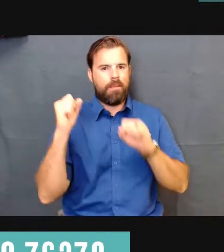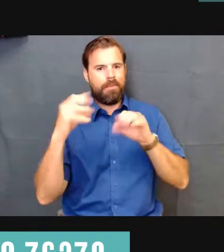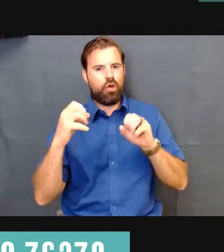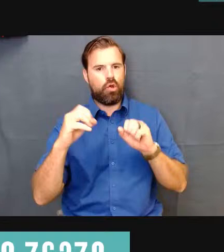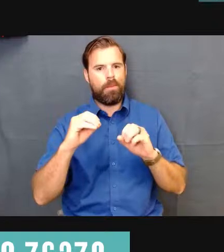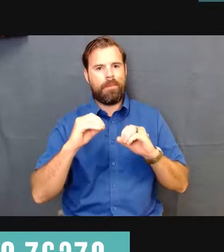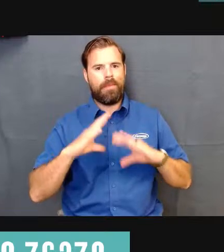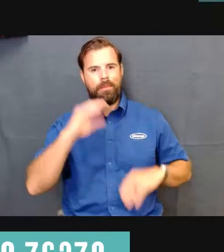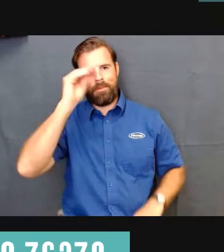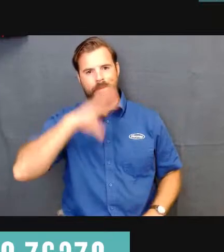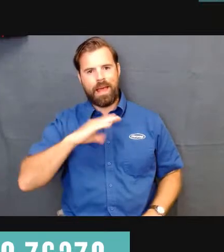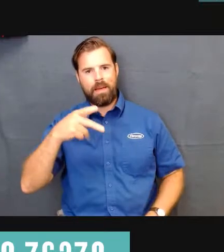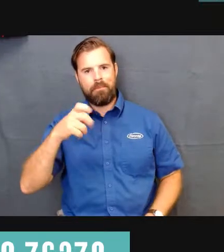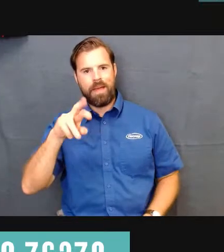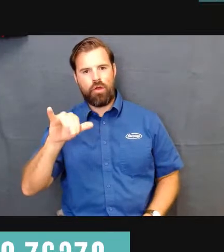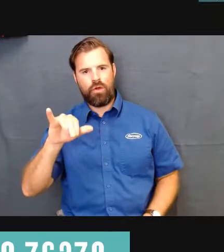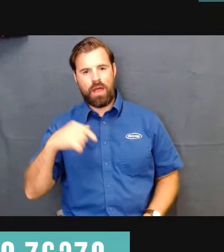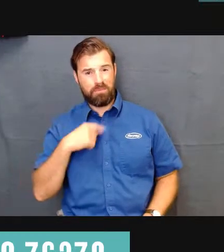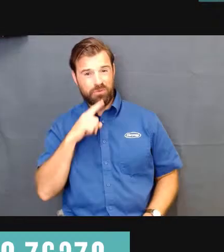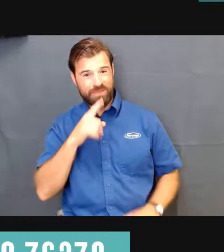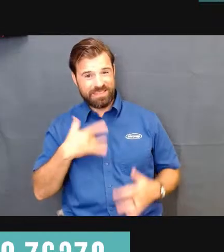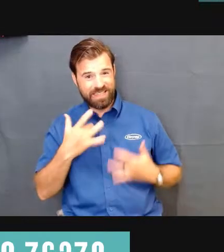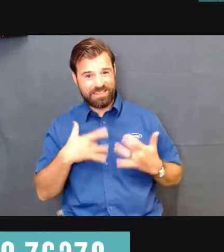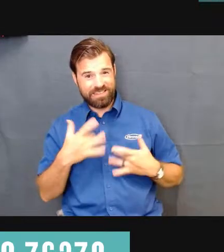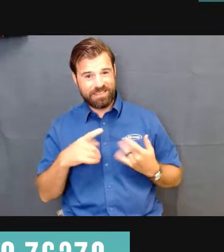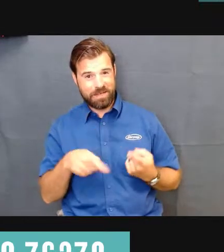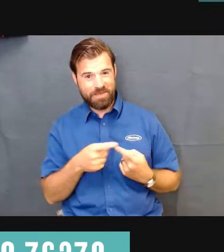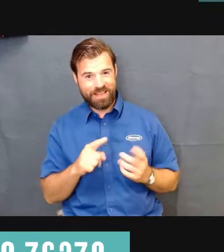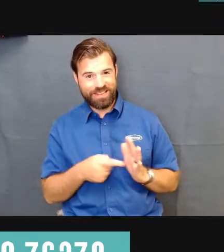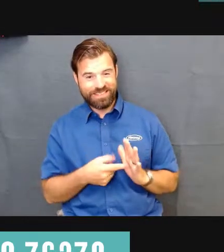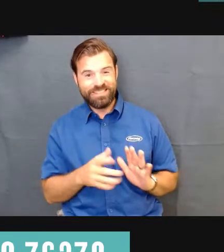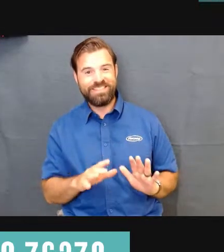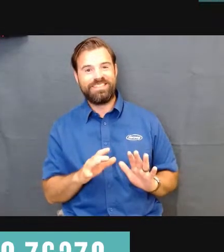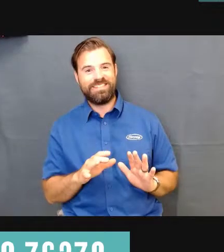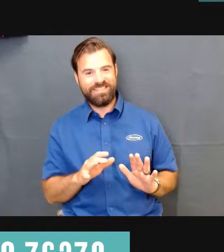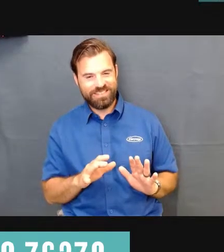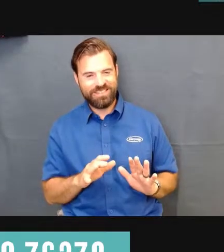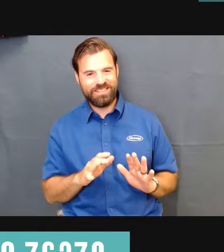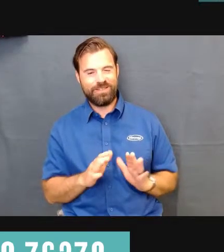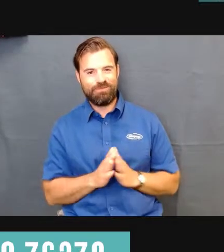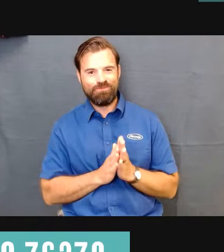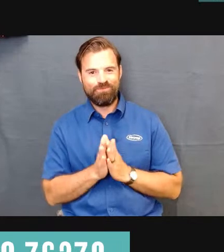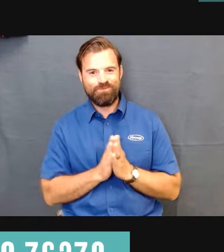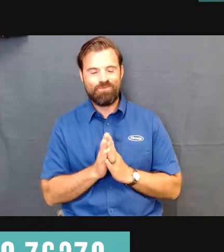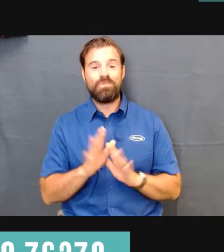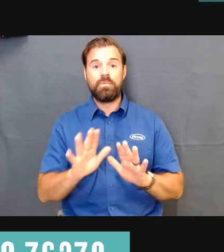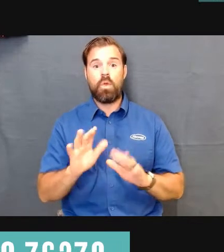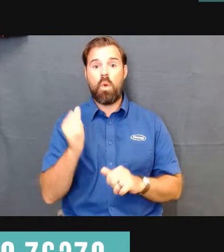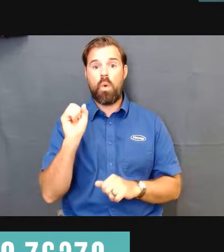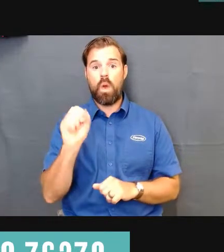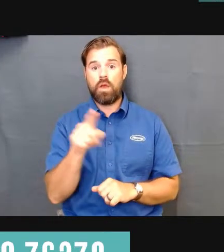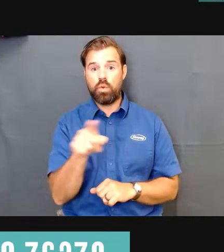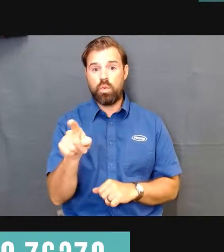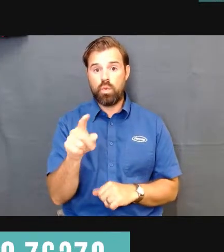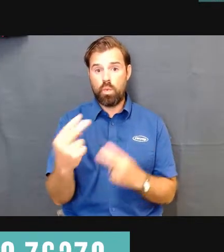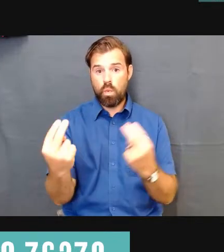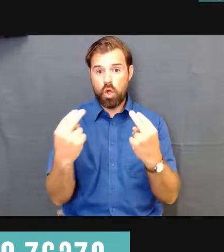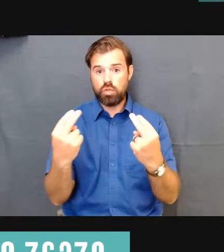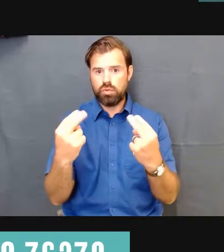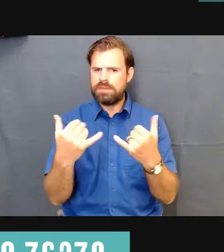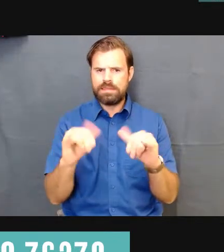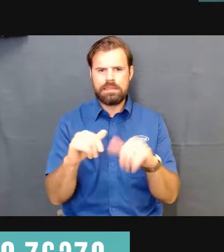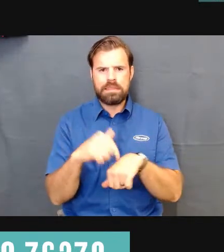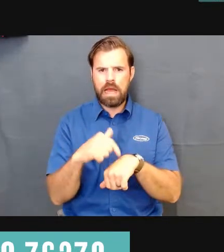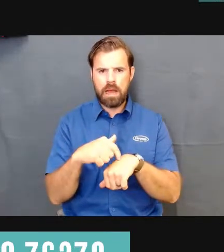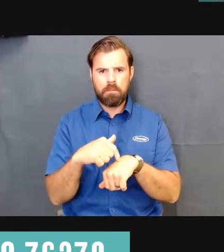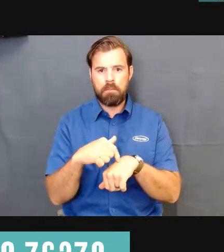Harry. I'm excited about this. All right, so for everyone watching, there's still time. Yes, we're keeping